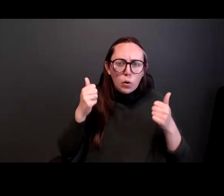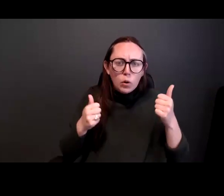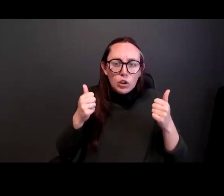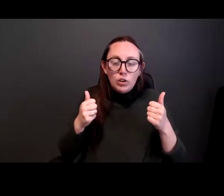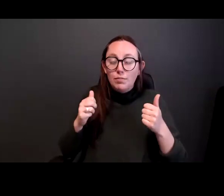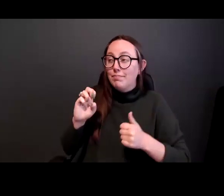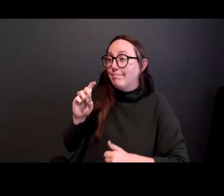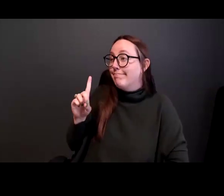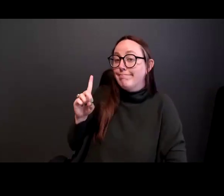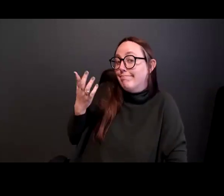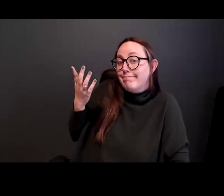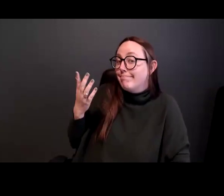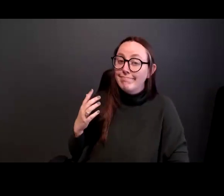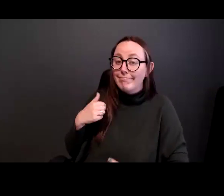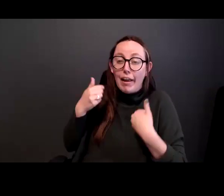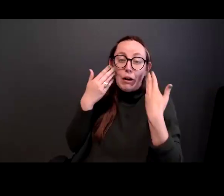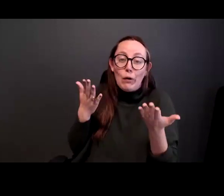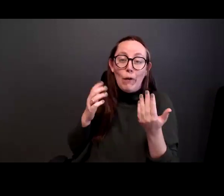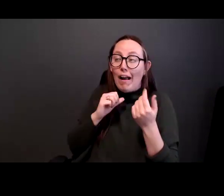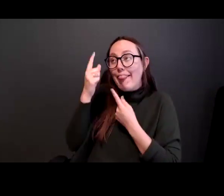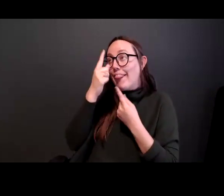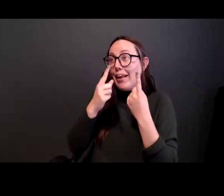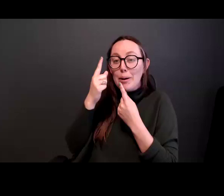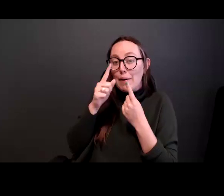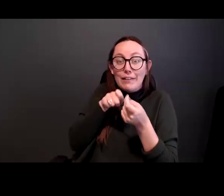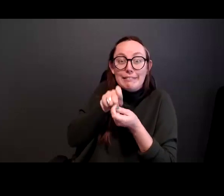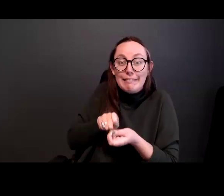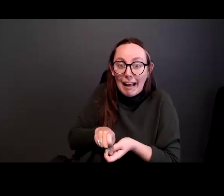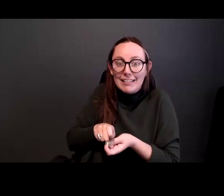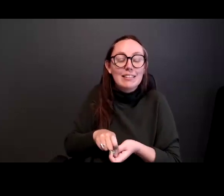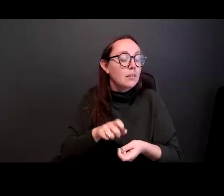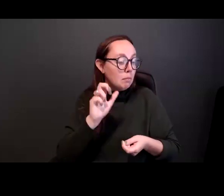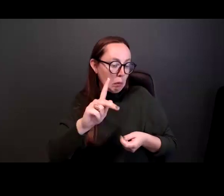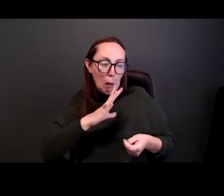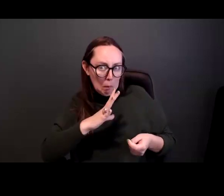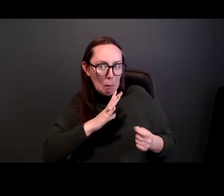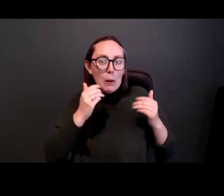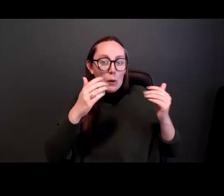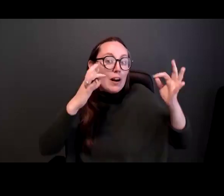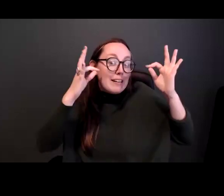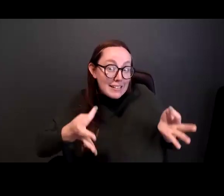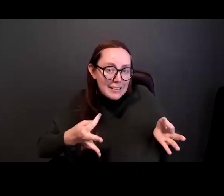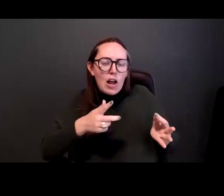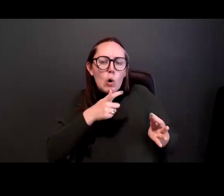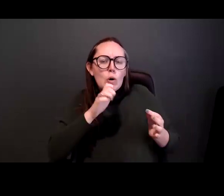that through. Oh, okay. Okay, well, so let's decide who are they? Do they work there?